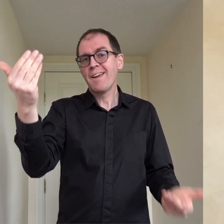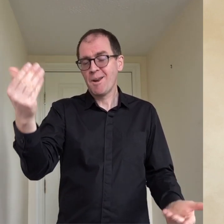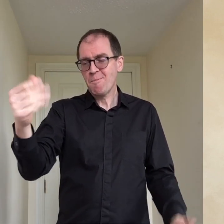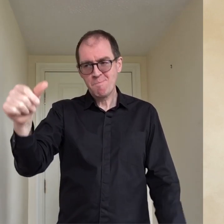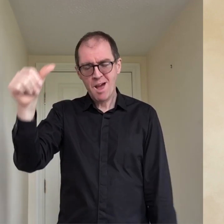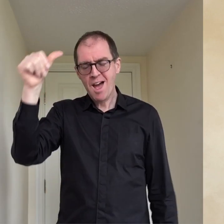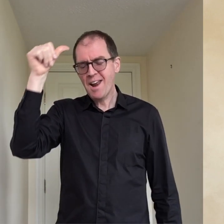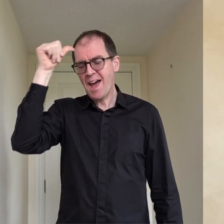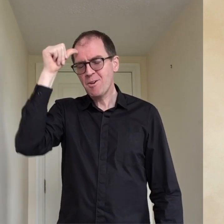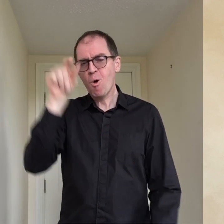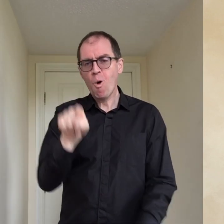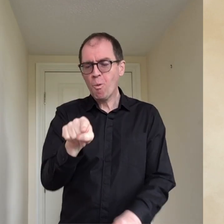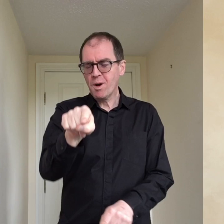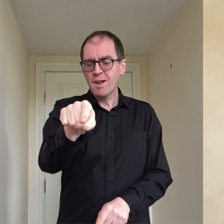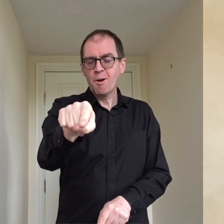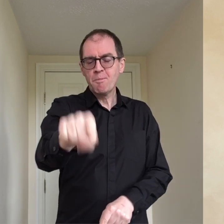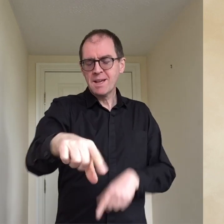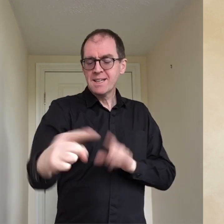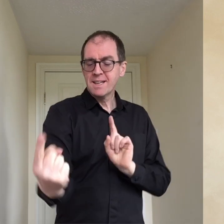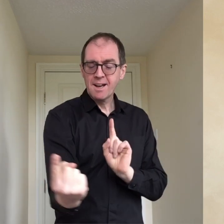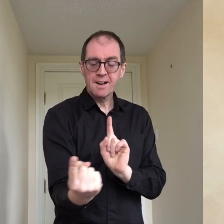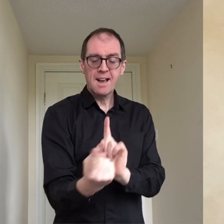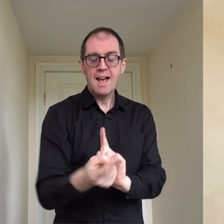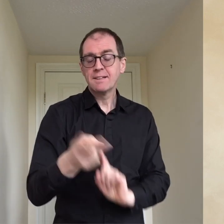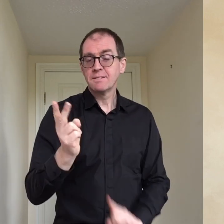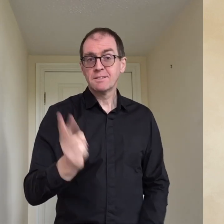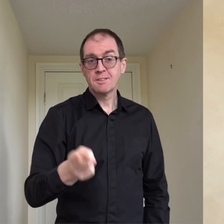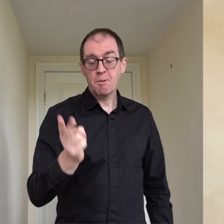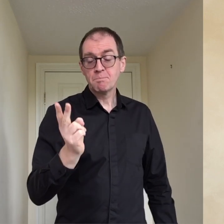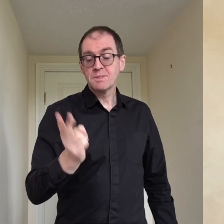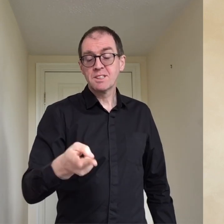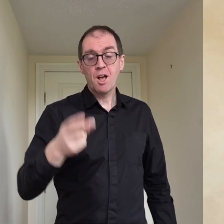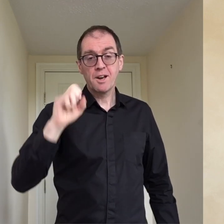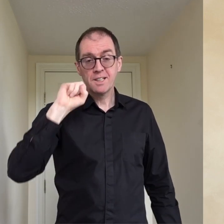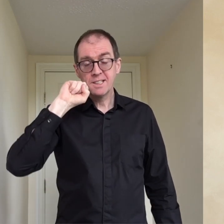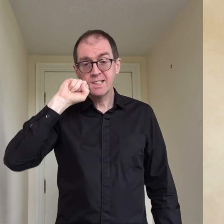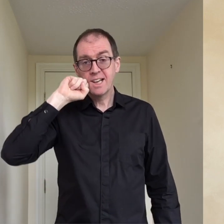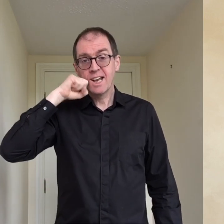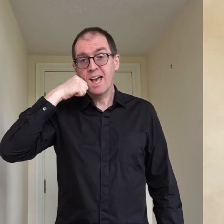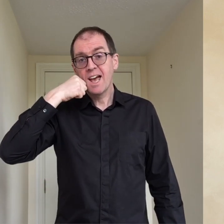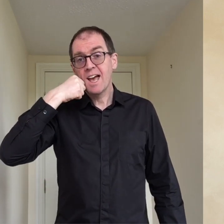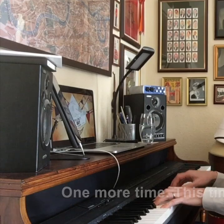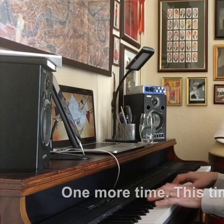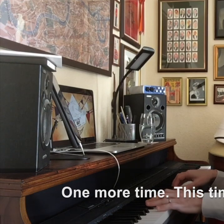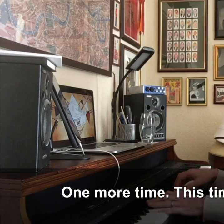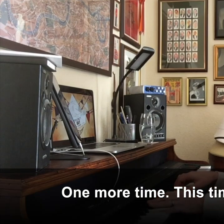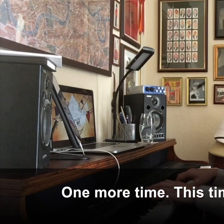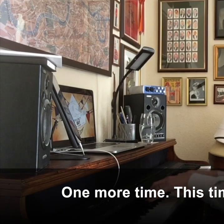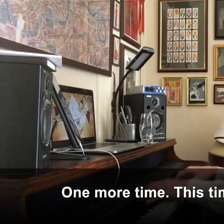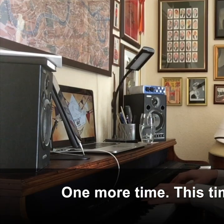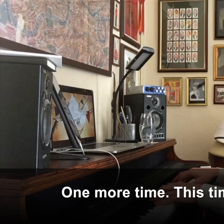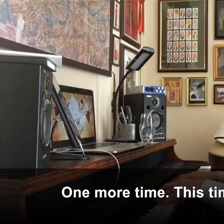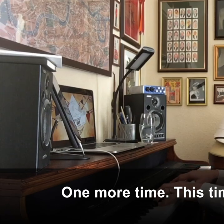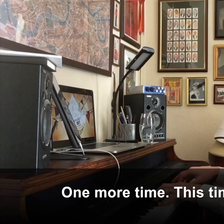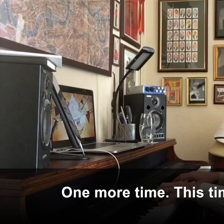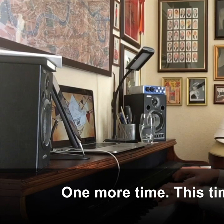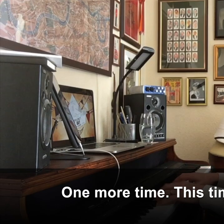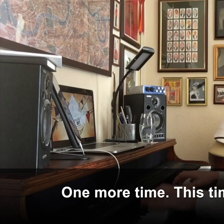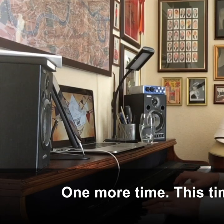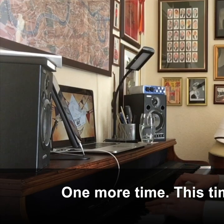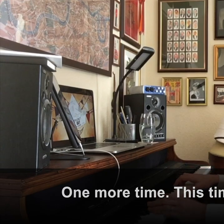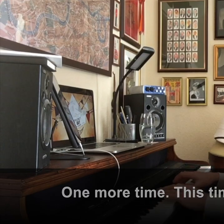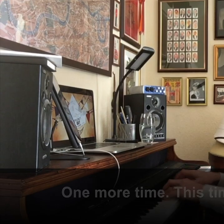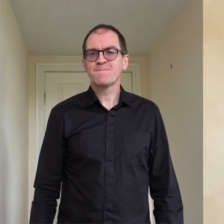when, but I know we'll meet again some sunny day. One more time, this time it's